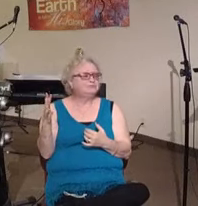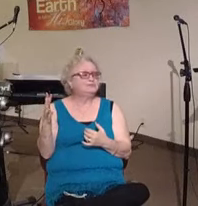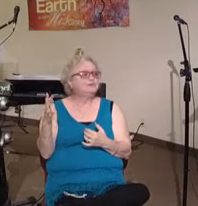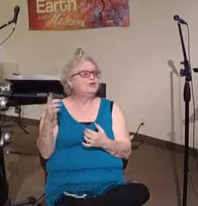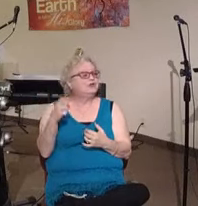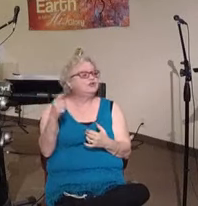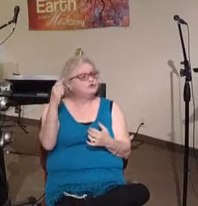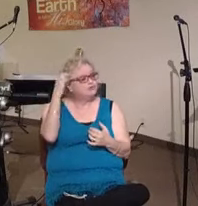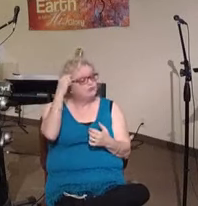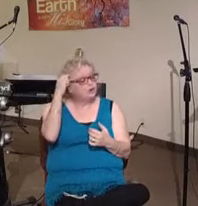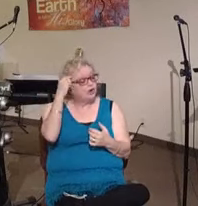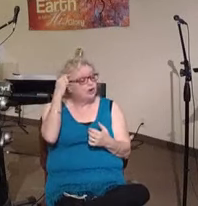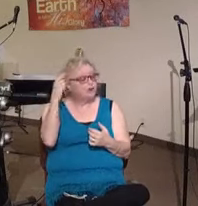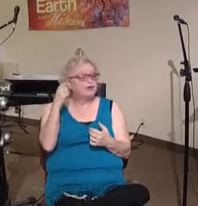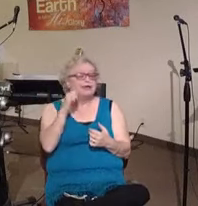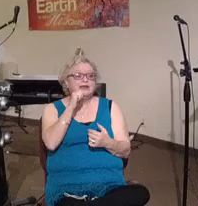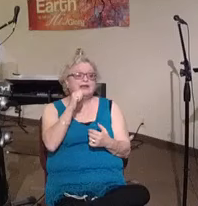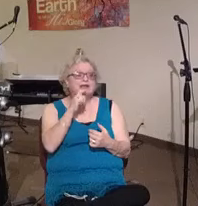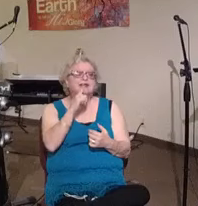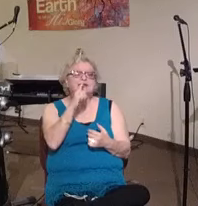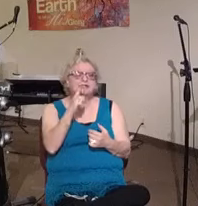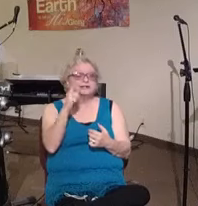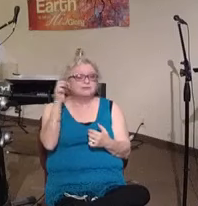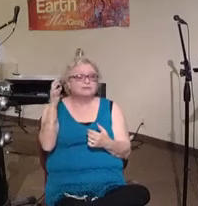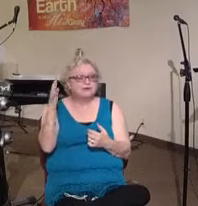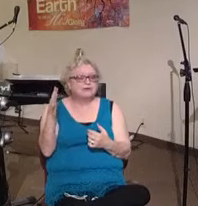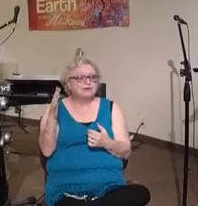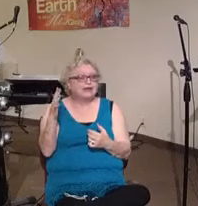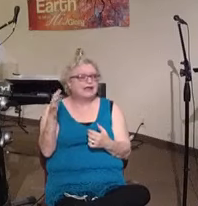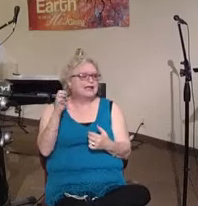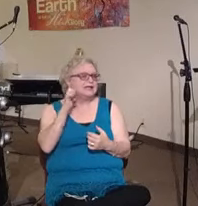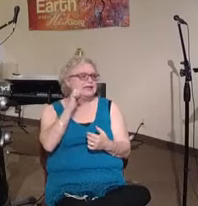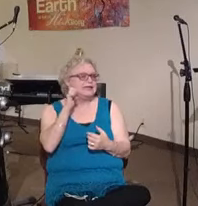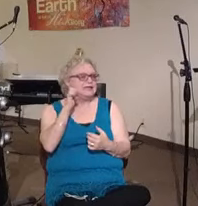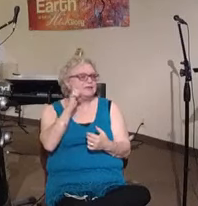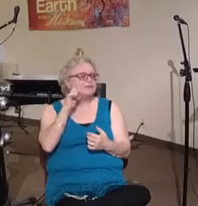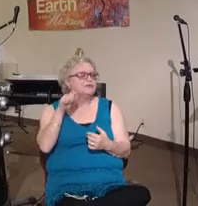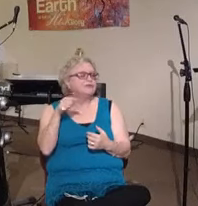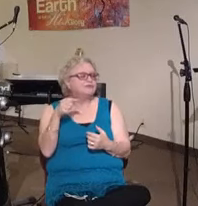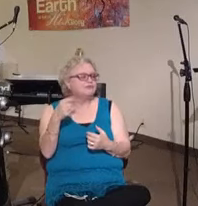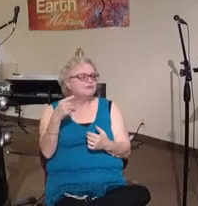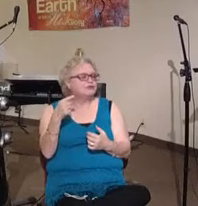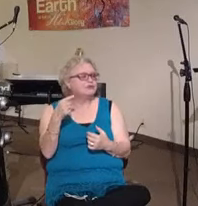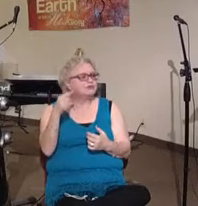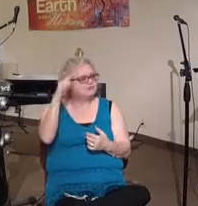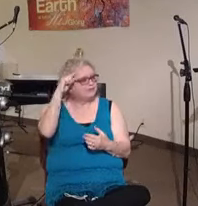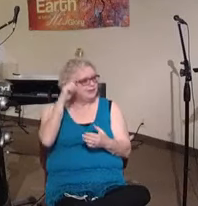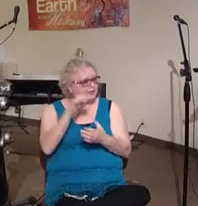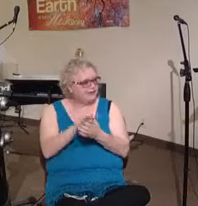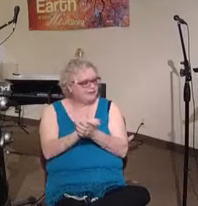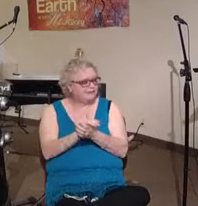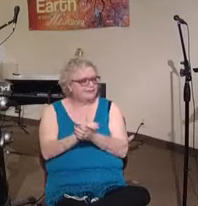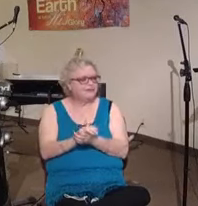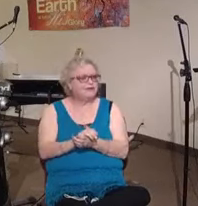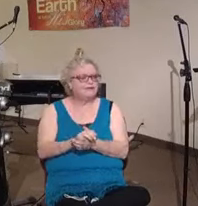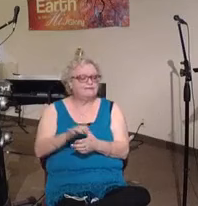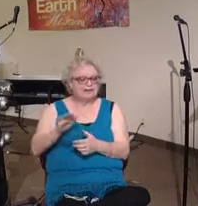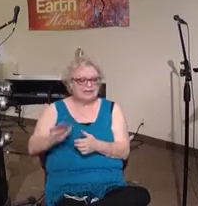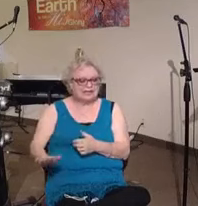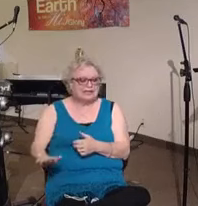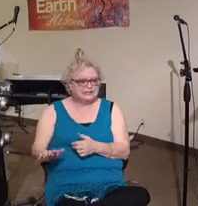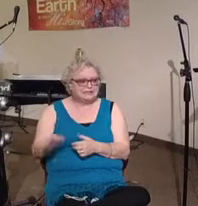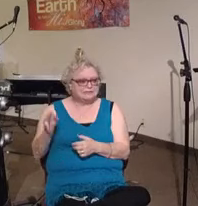Did you know that he is an evangelist? And Eve was the first convert of his